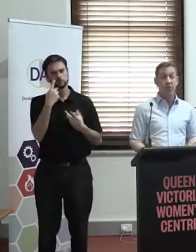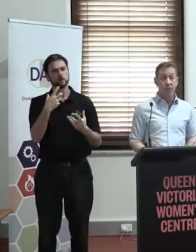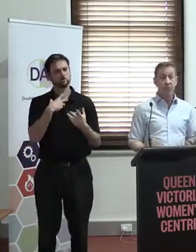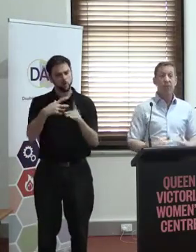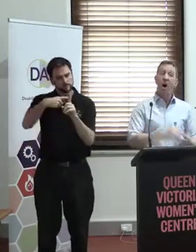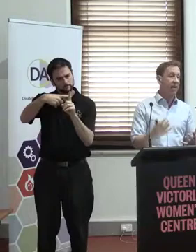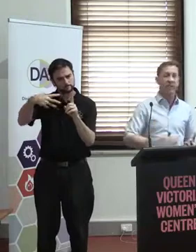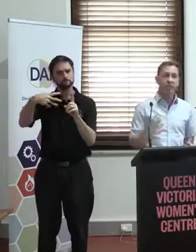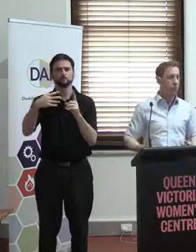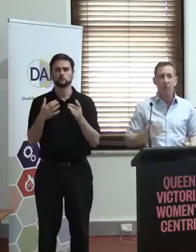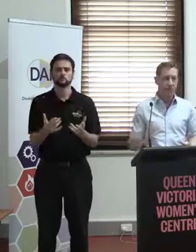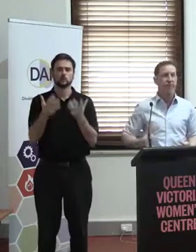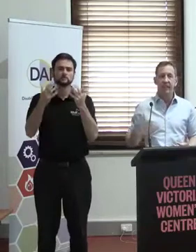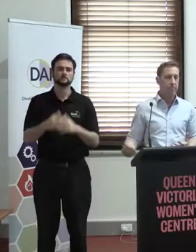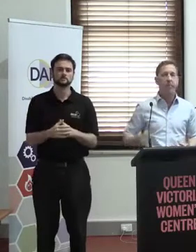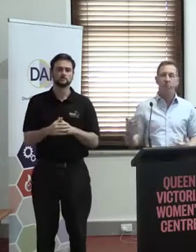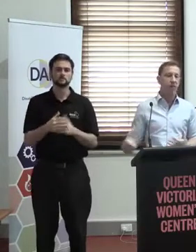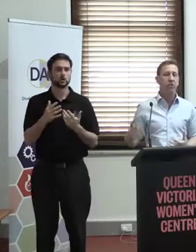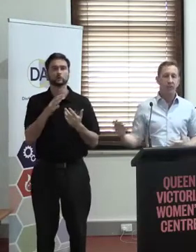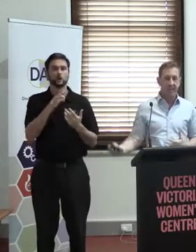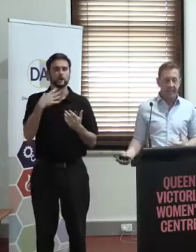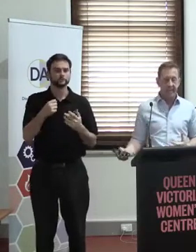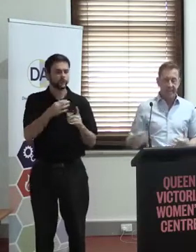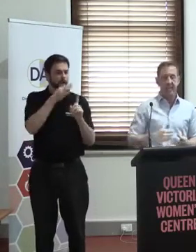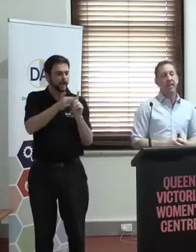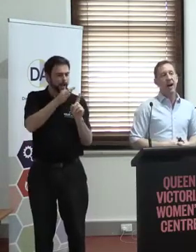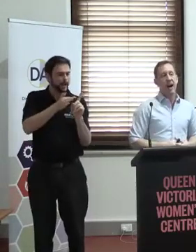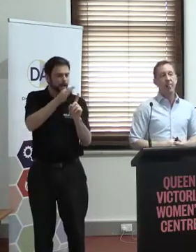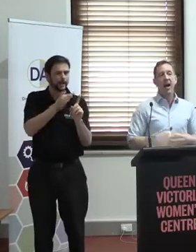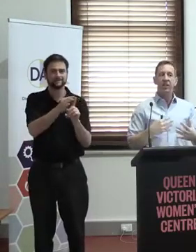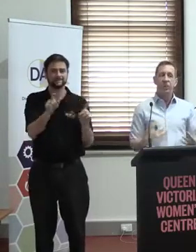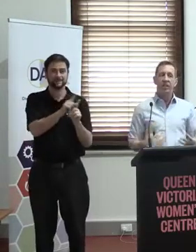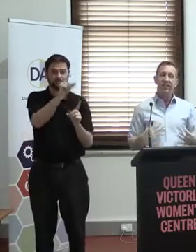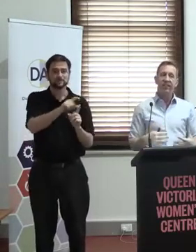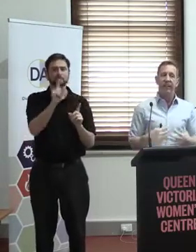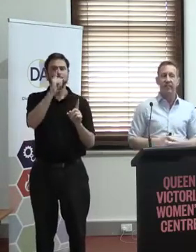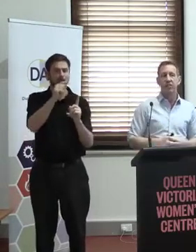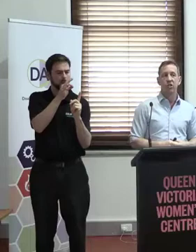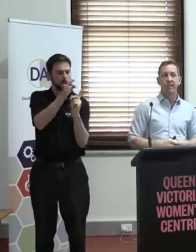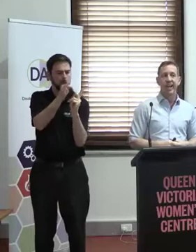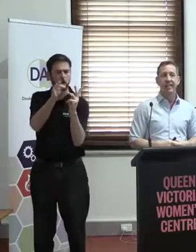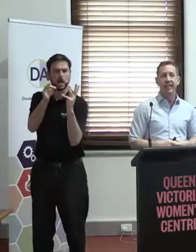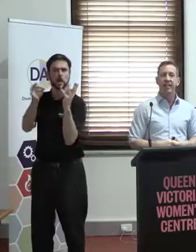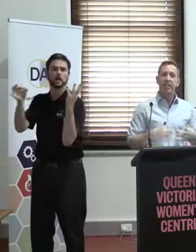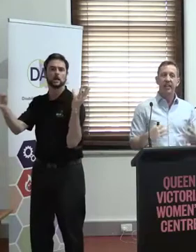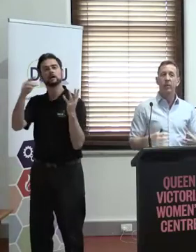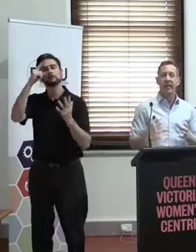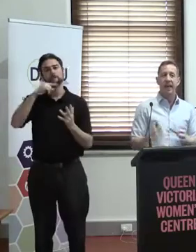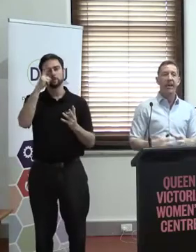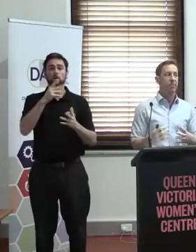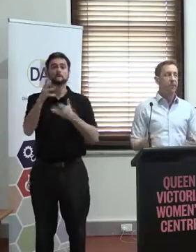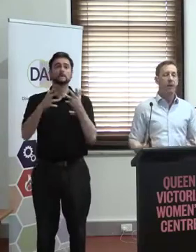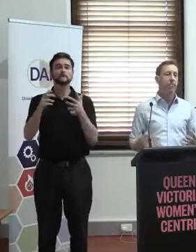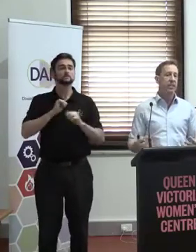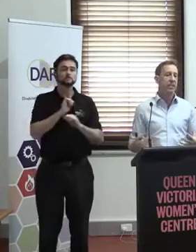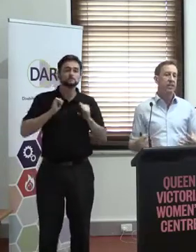for you, not having to report the same people over and over again. As well as giving us a stronger data set. That means we